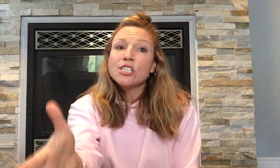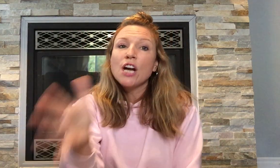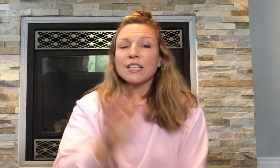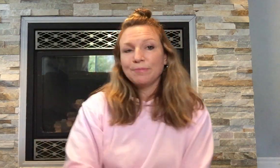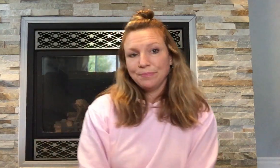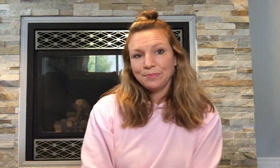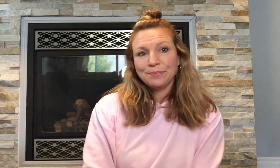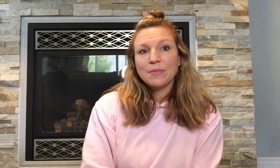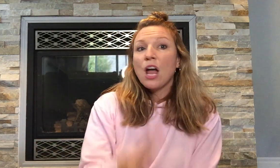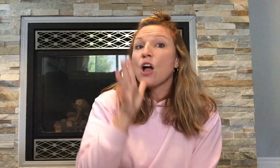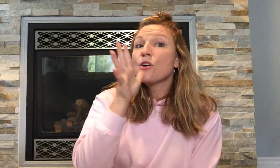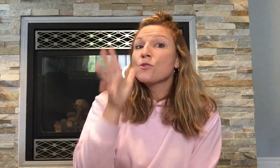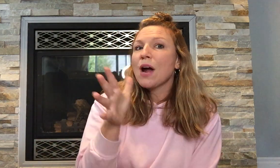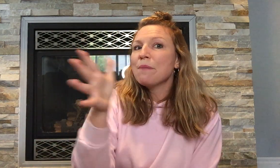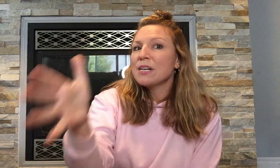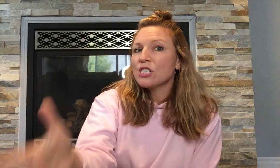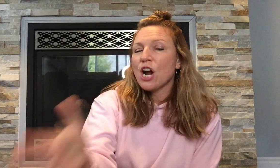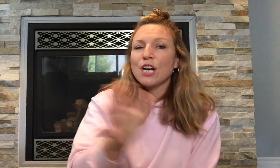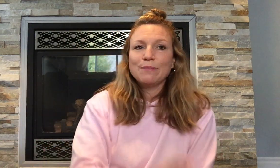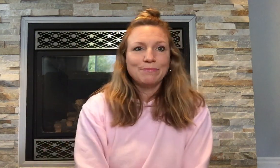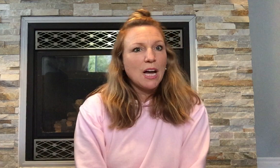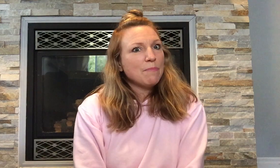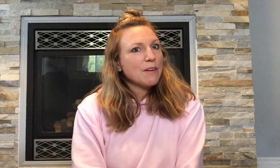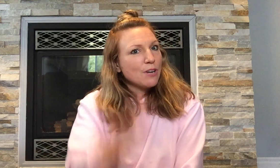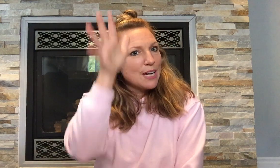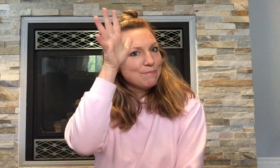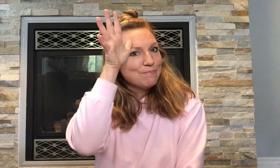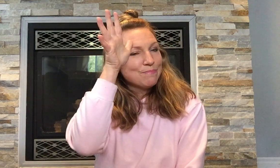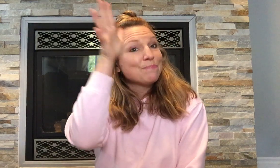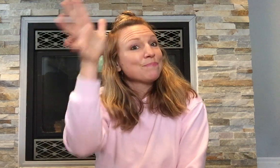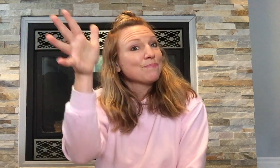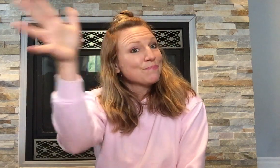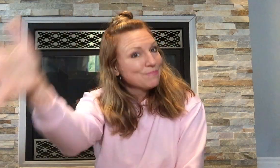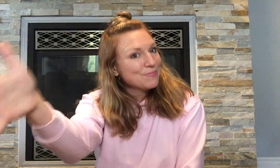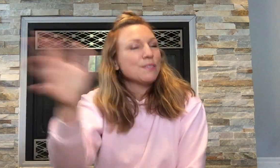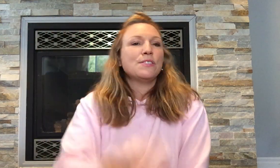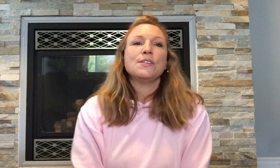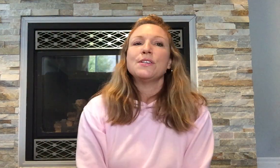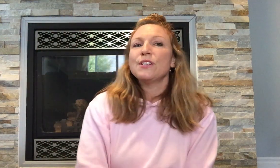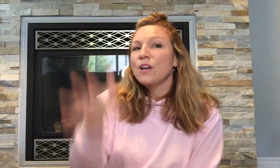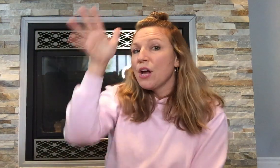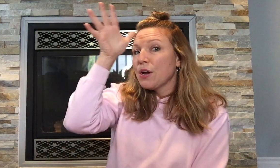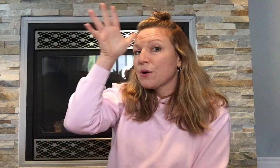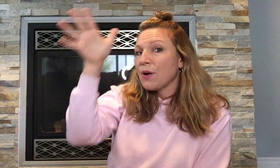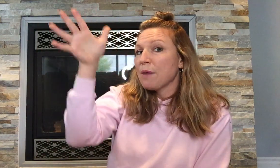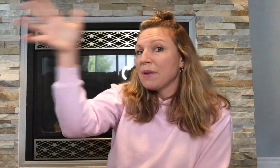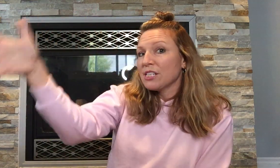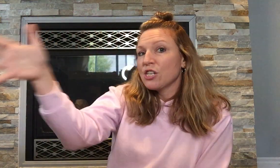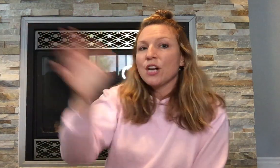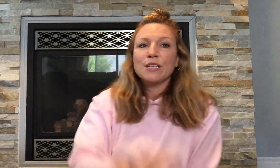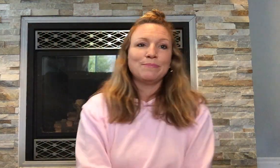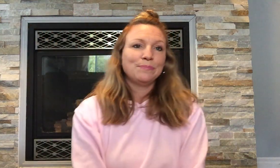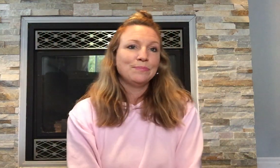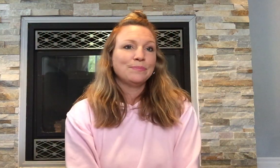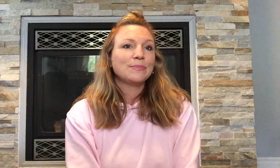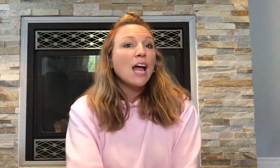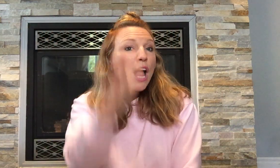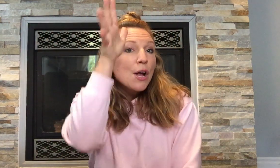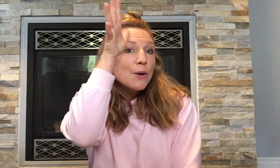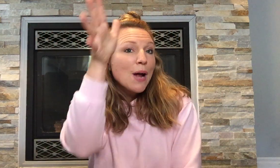shark, grandma shark. Grandpa shark, grandpa shark,